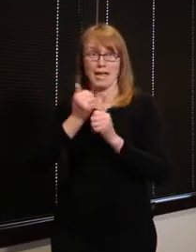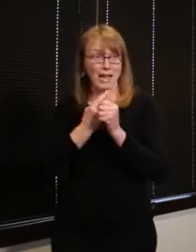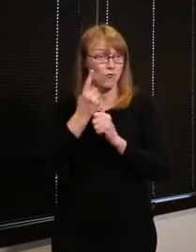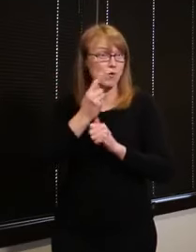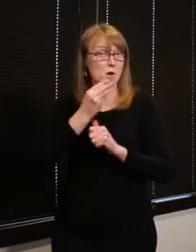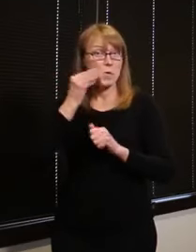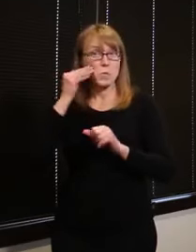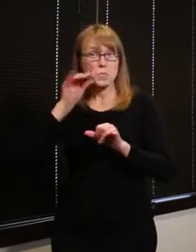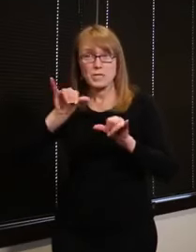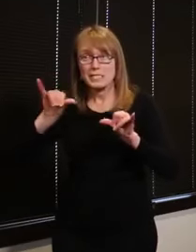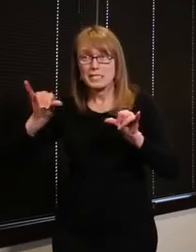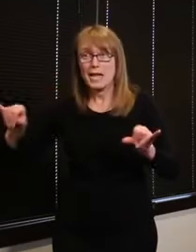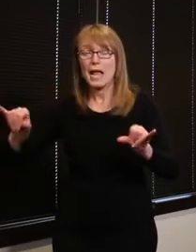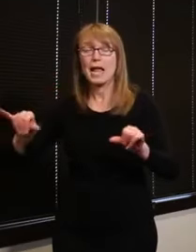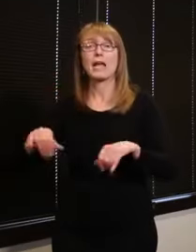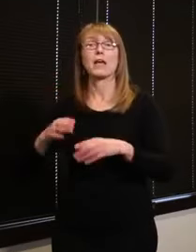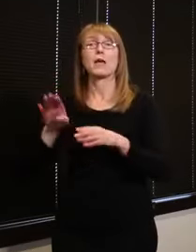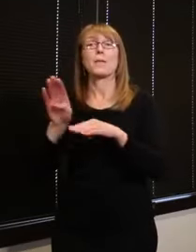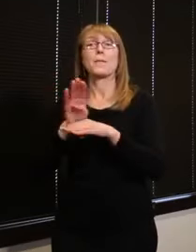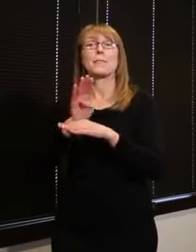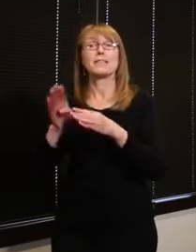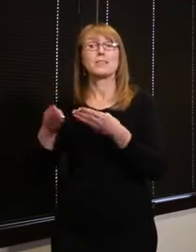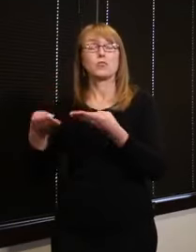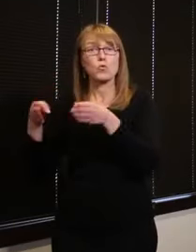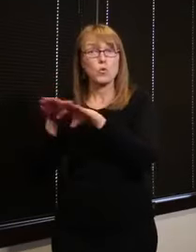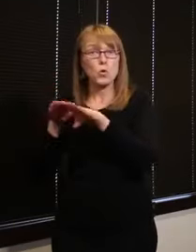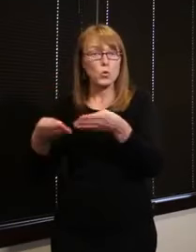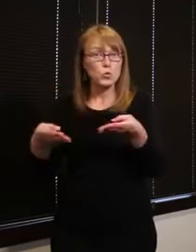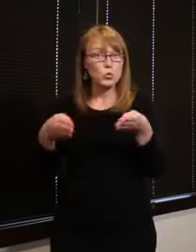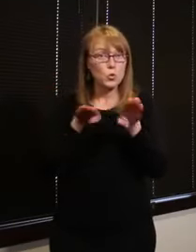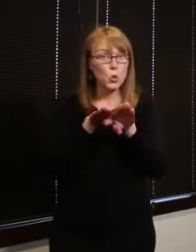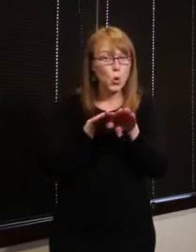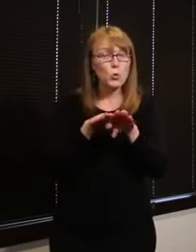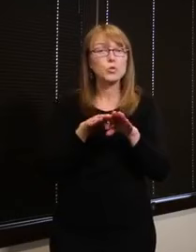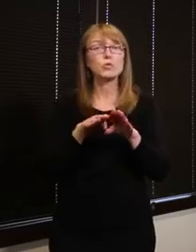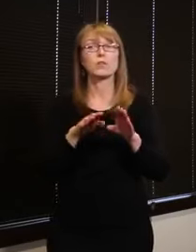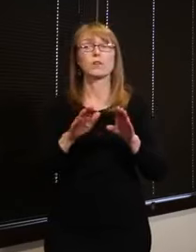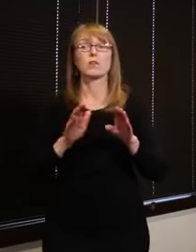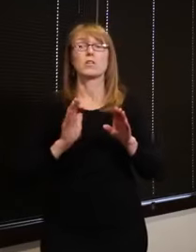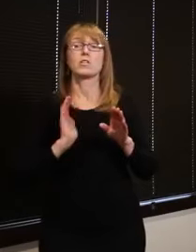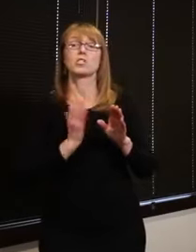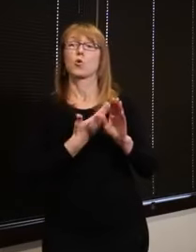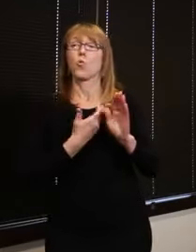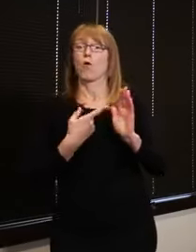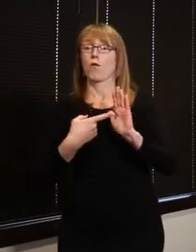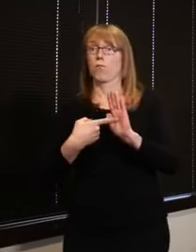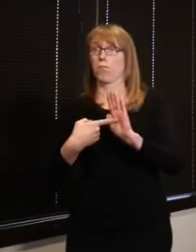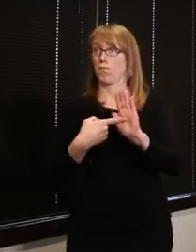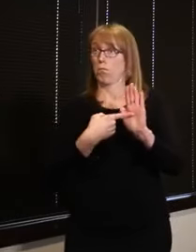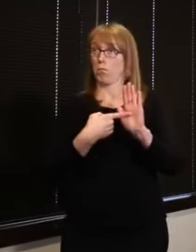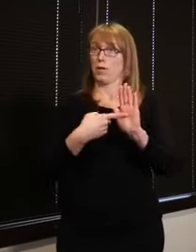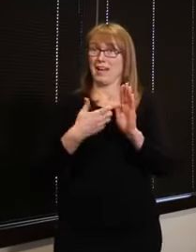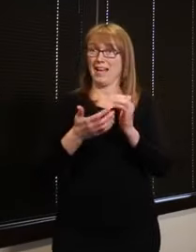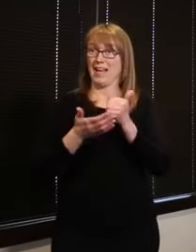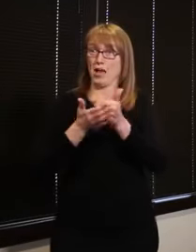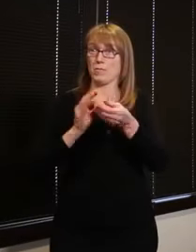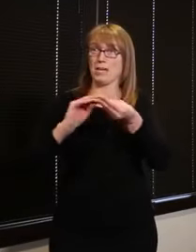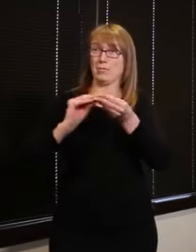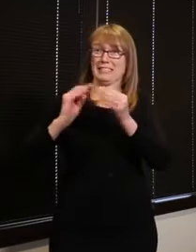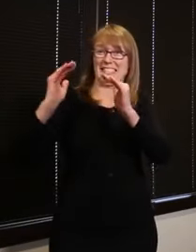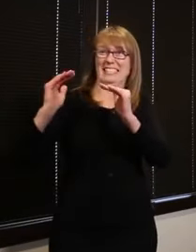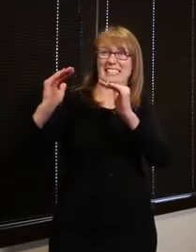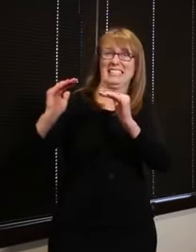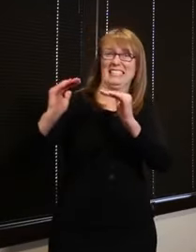want to, understate that it's really been a collective community effort that's really brought that rate down. But we've